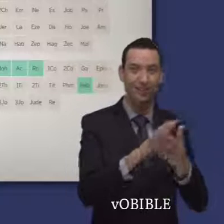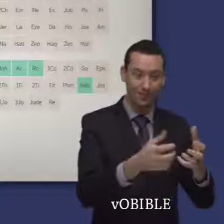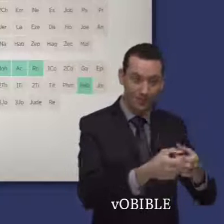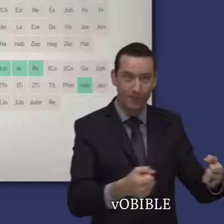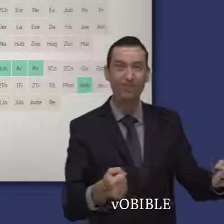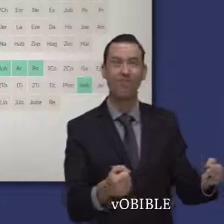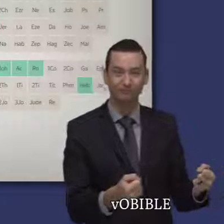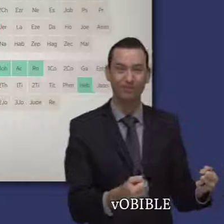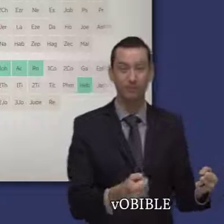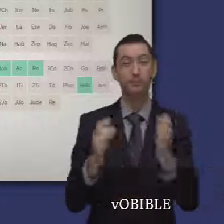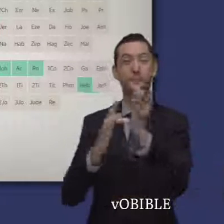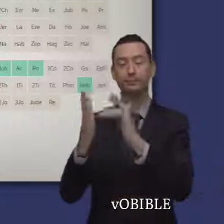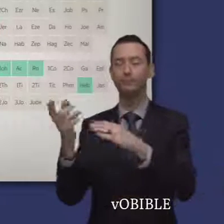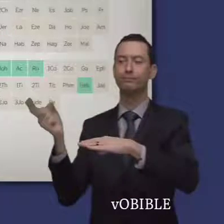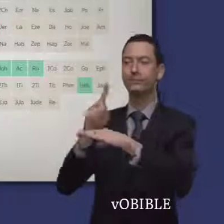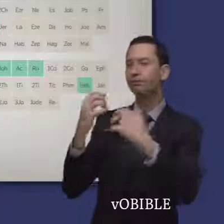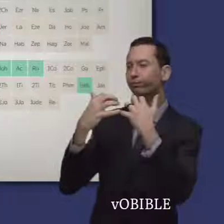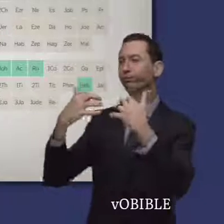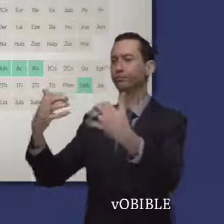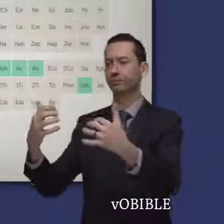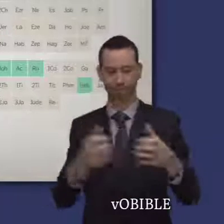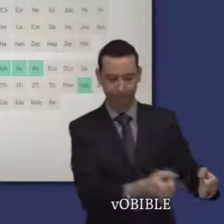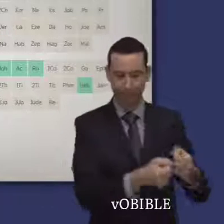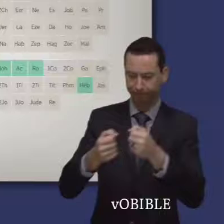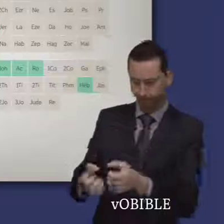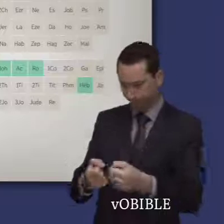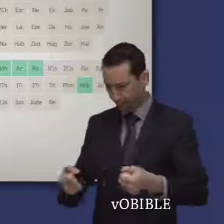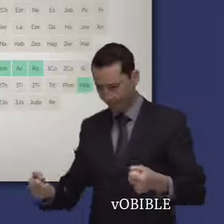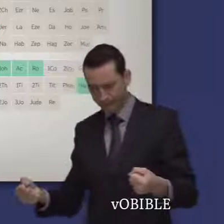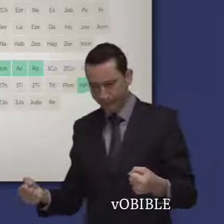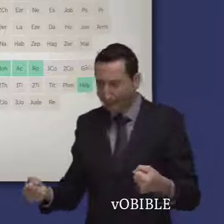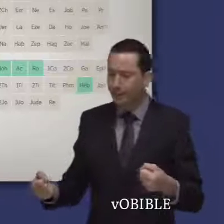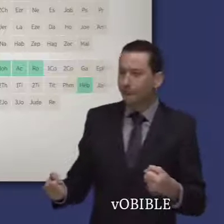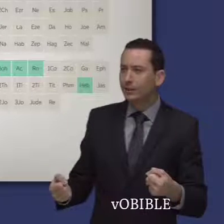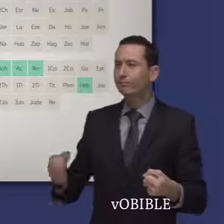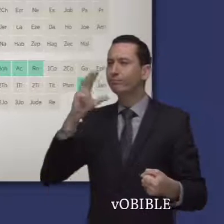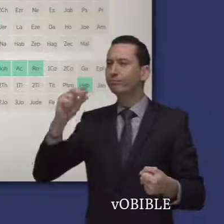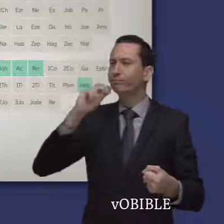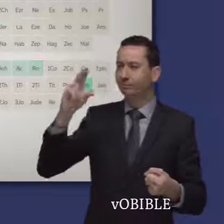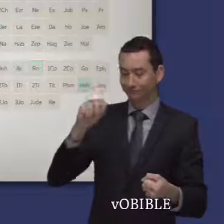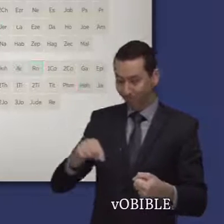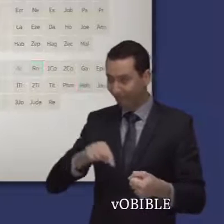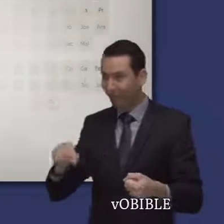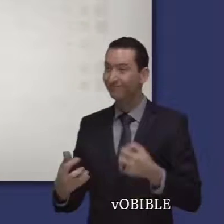Jesus even read Isaiah 61, 1 and 2 in the synagogue in Nazareth and applied the words to himself.